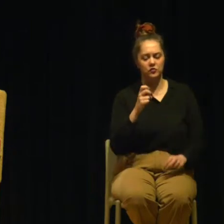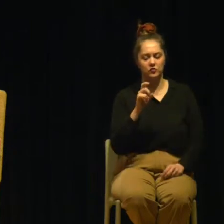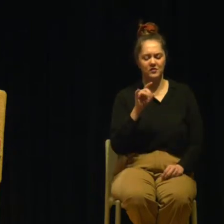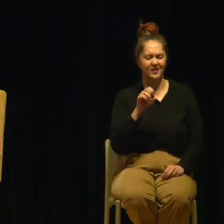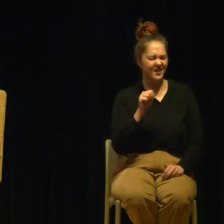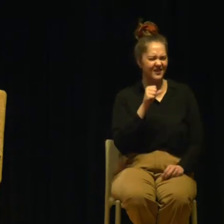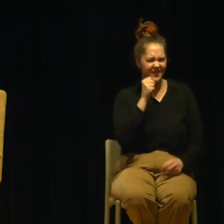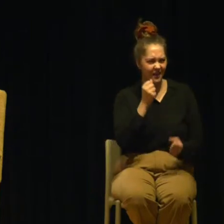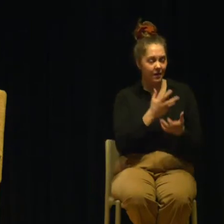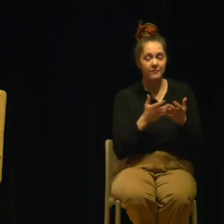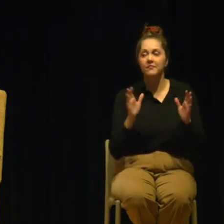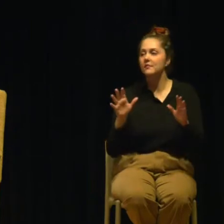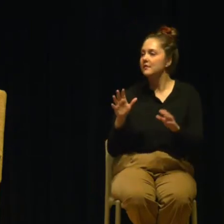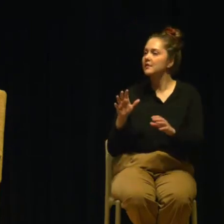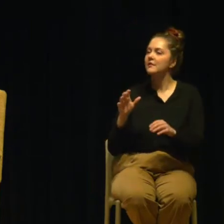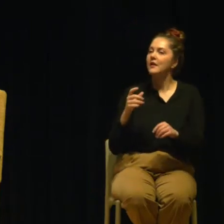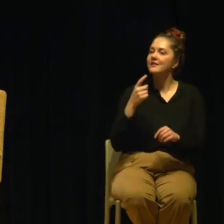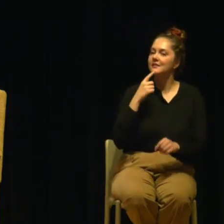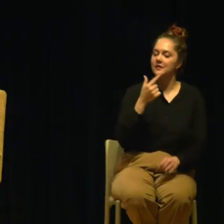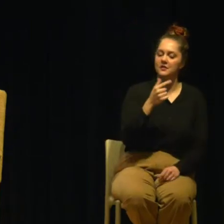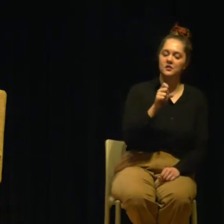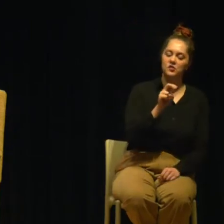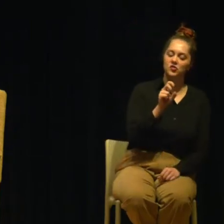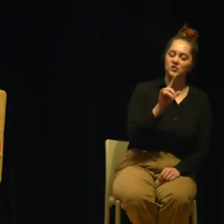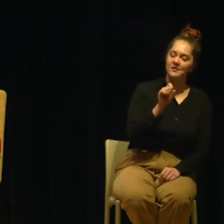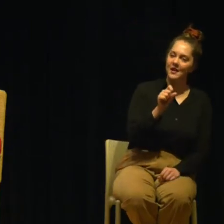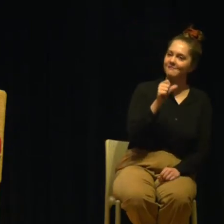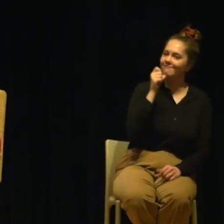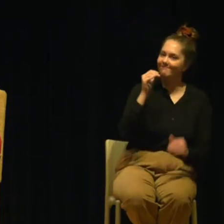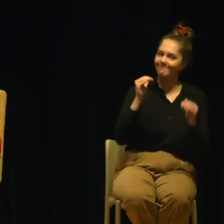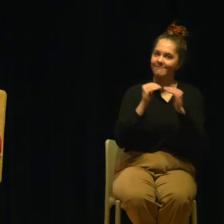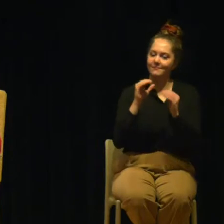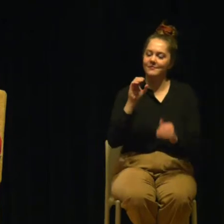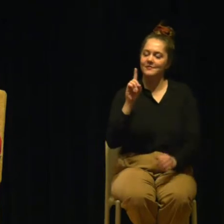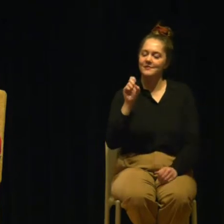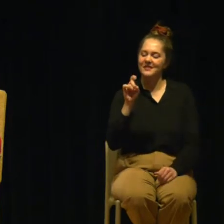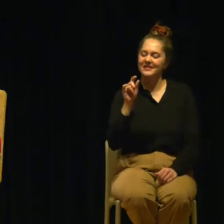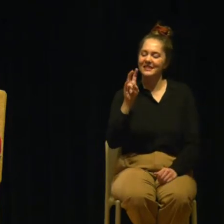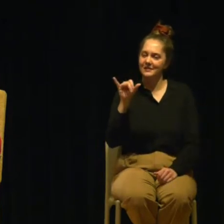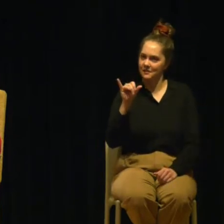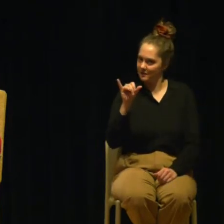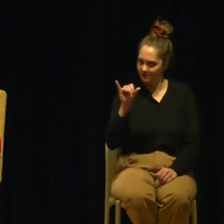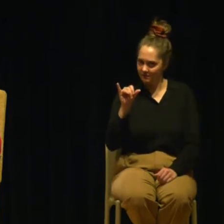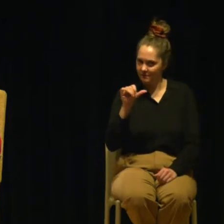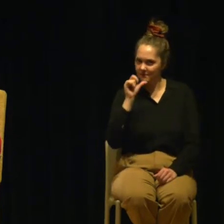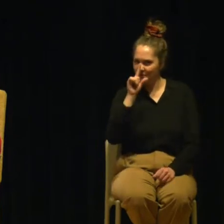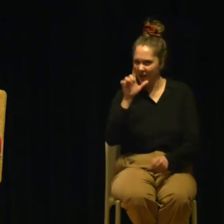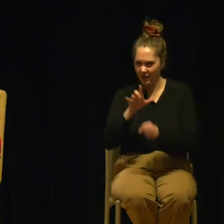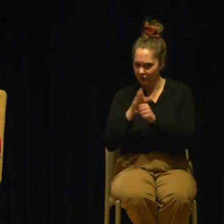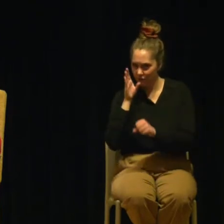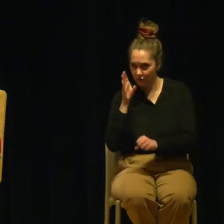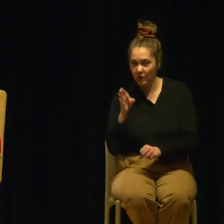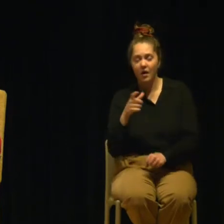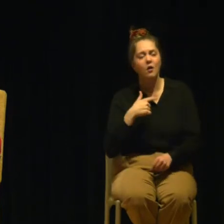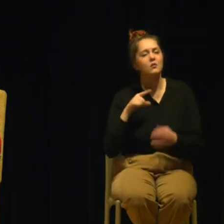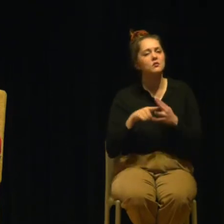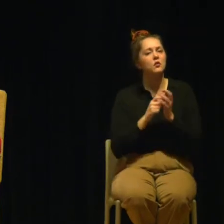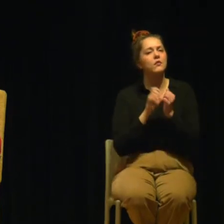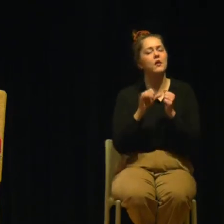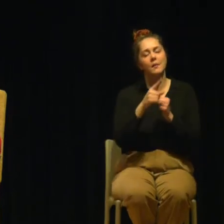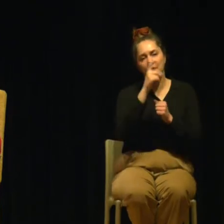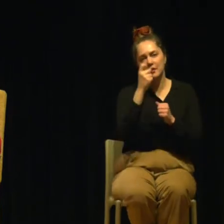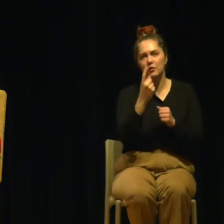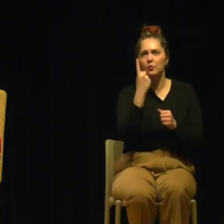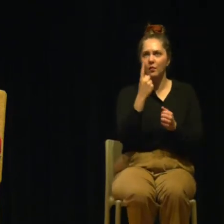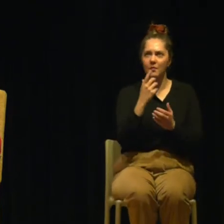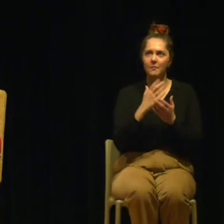How did you describe it? I said genetics is not destiny. Genetics is not destiny. And I wanted to start there because one of the sets of information we do